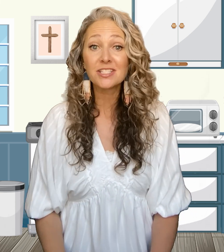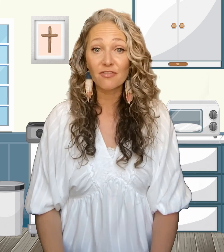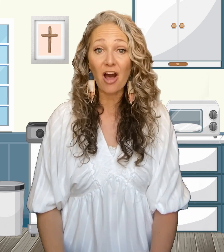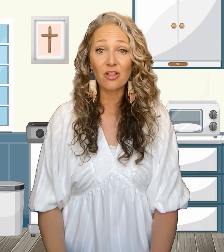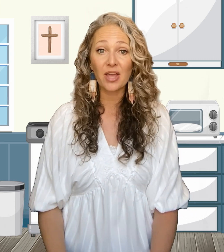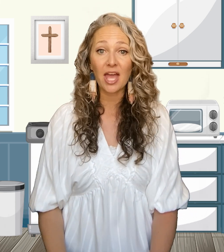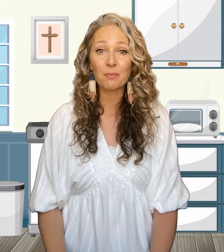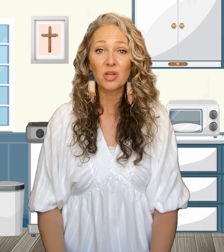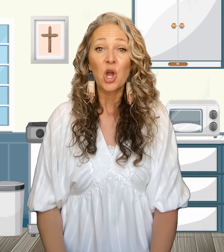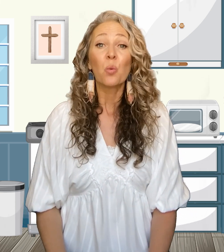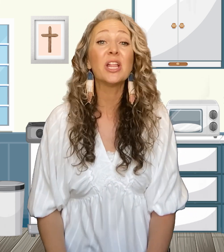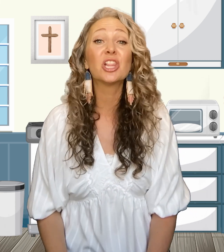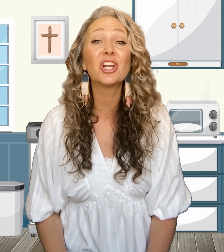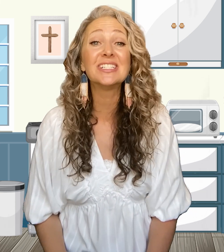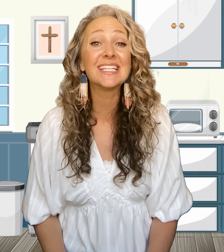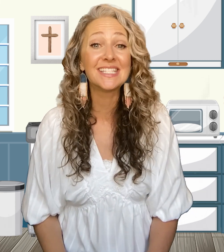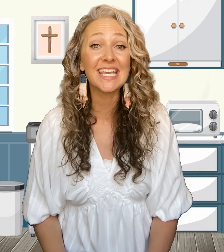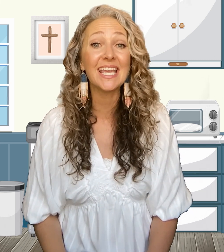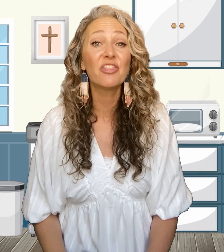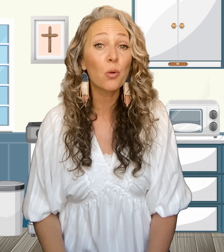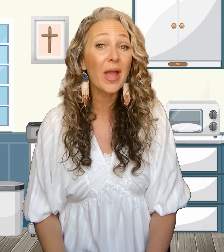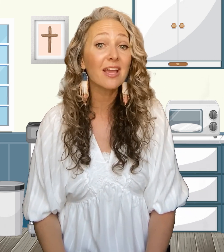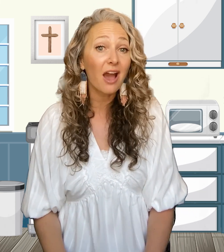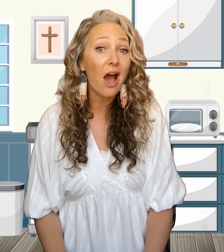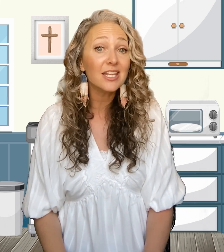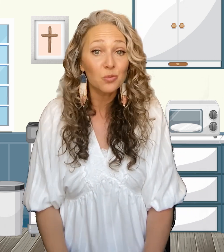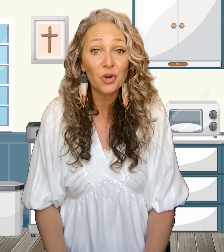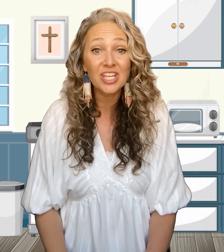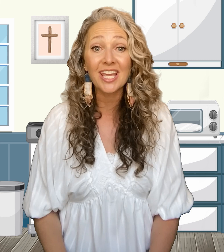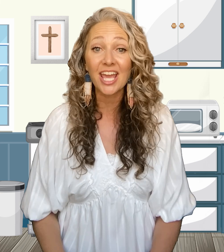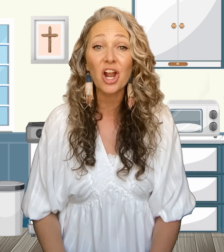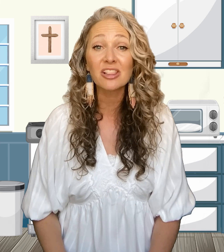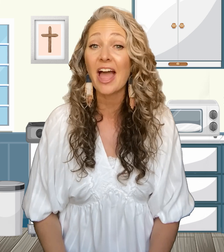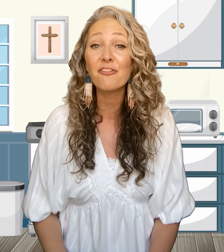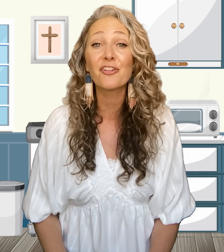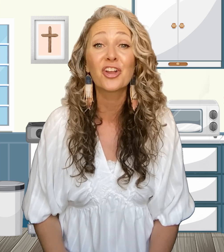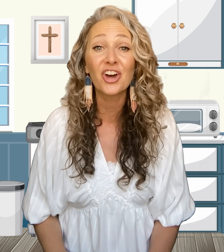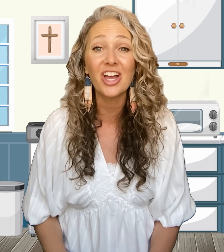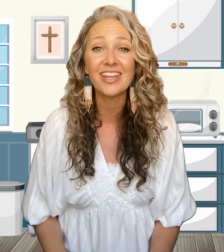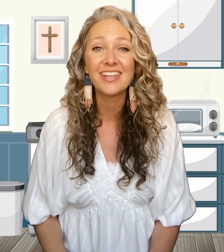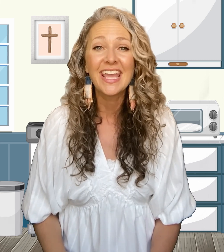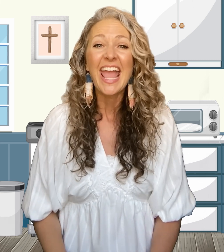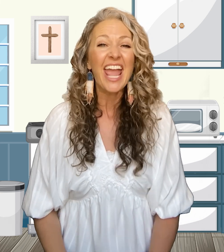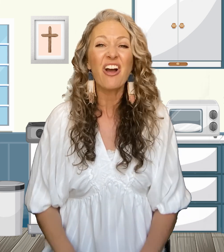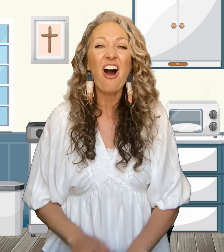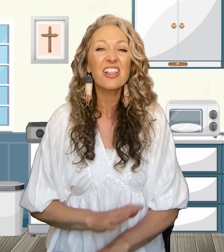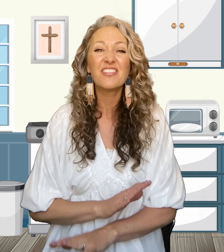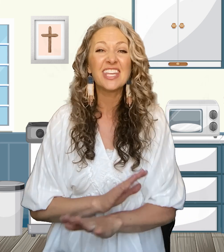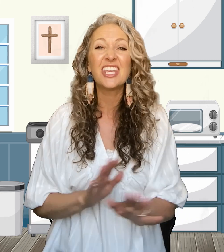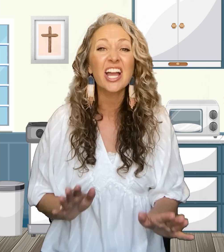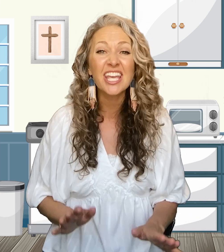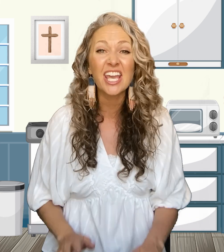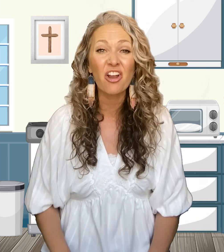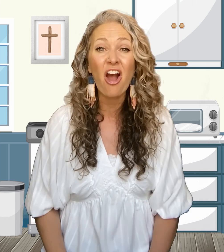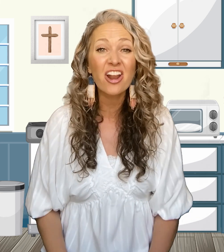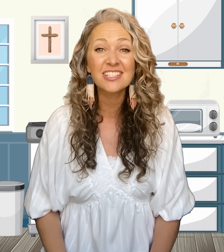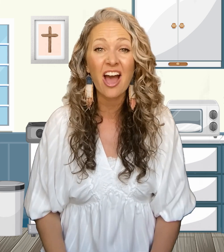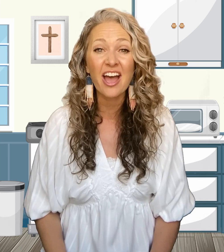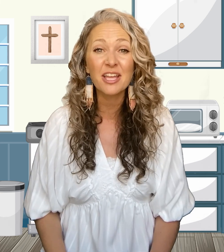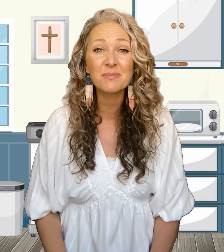follow him, we learn to see the way God is working in our life for good. in all of the yucky and hard times